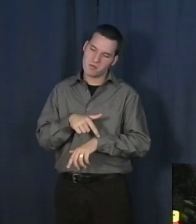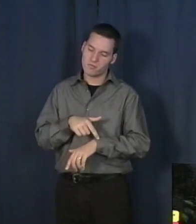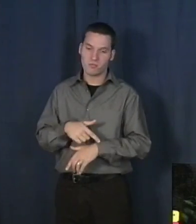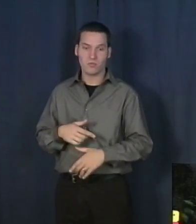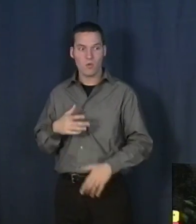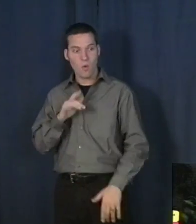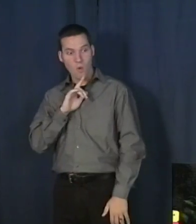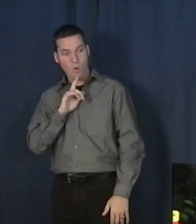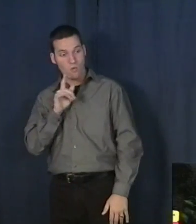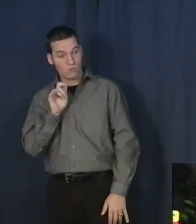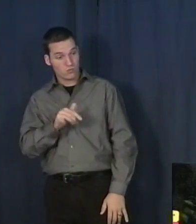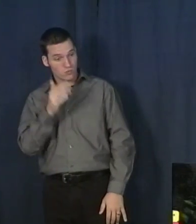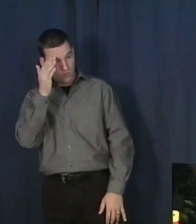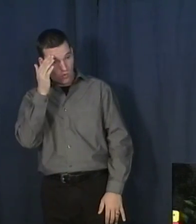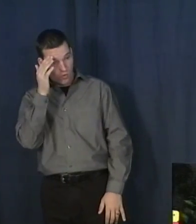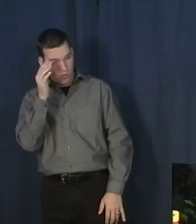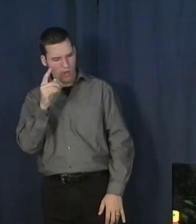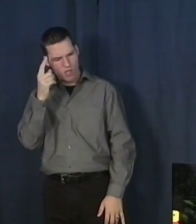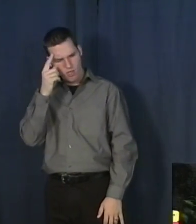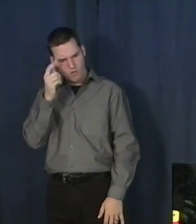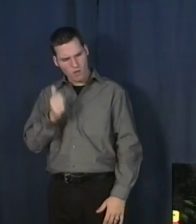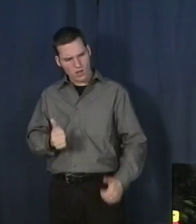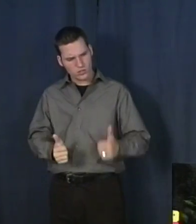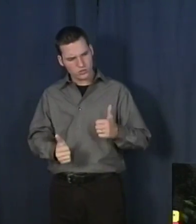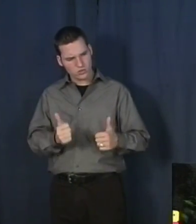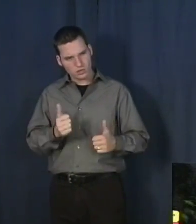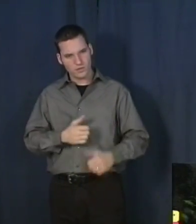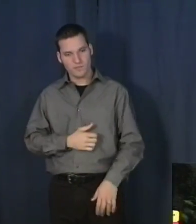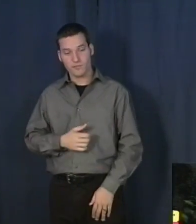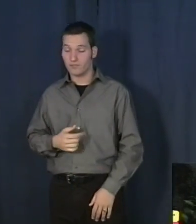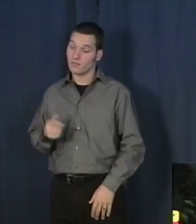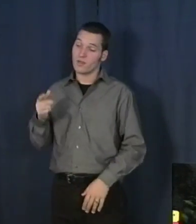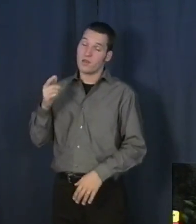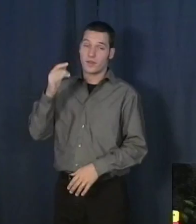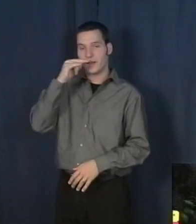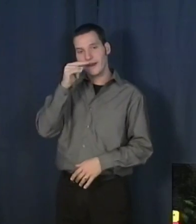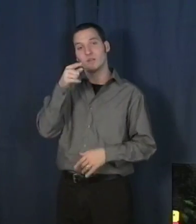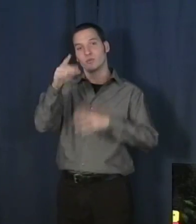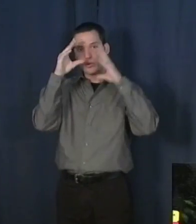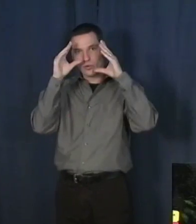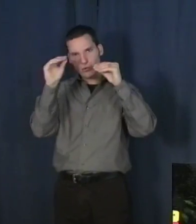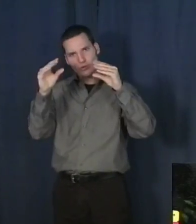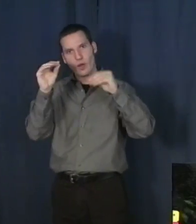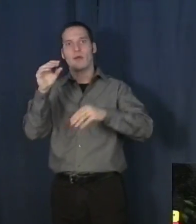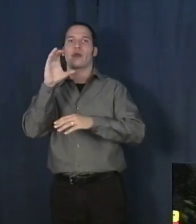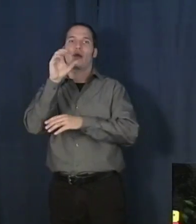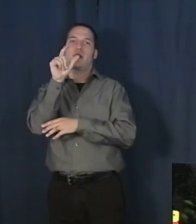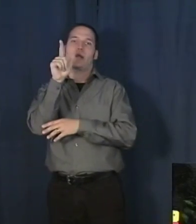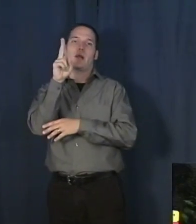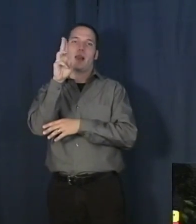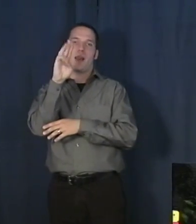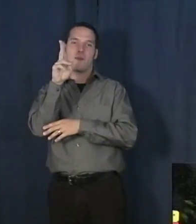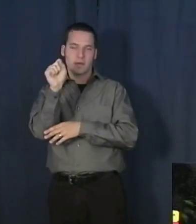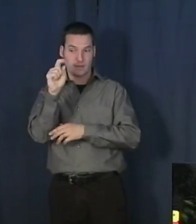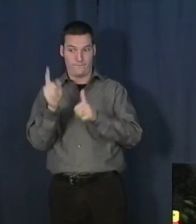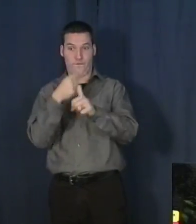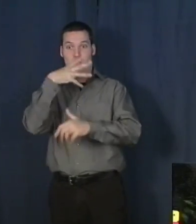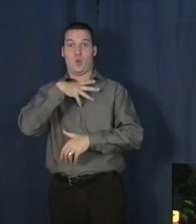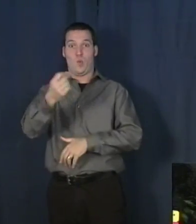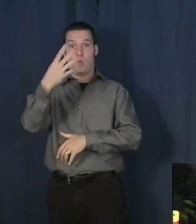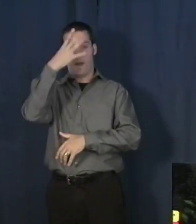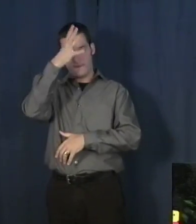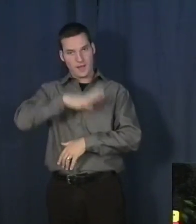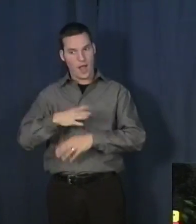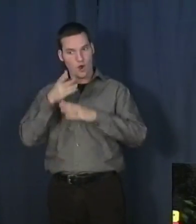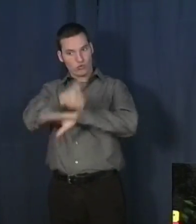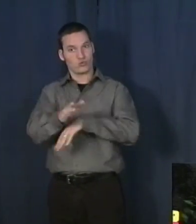time. Oh, do you know that or do you think that? And kids, if you ever get taught that Columbus was the first white man across the ocean,